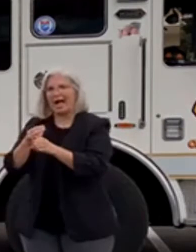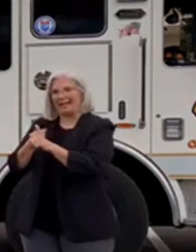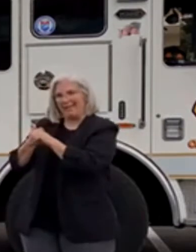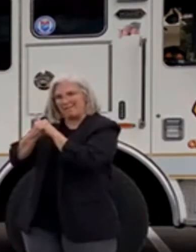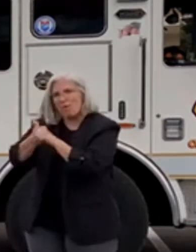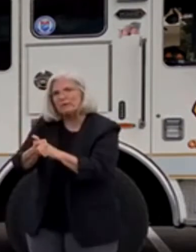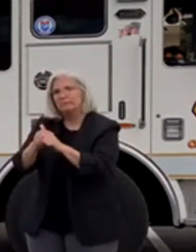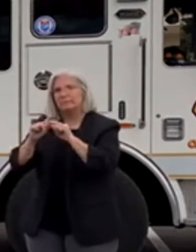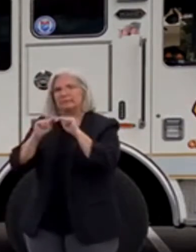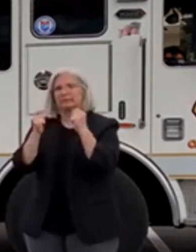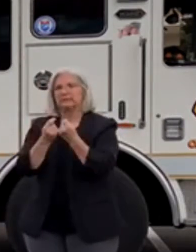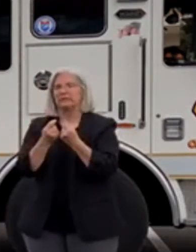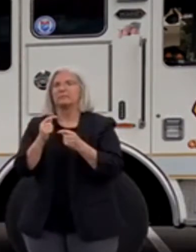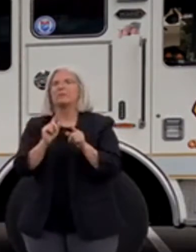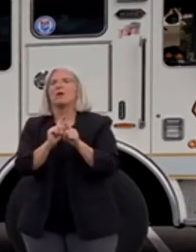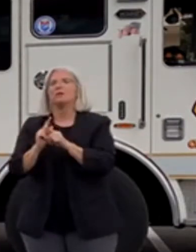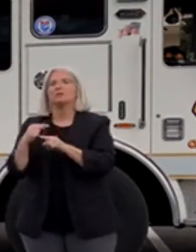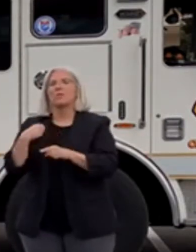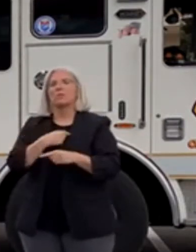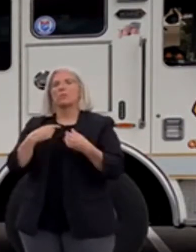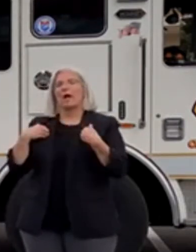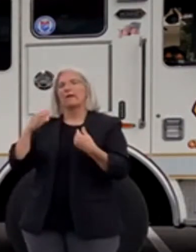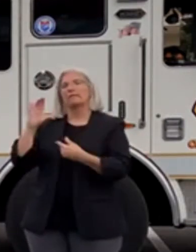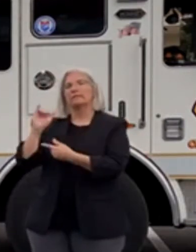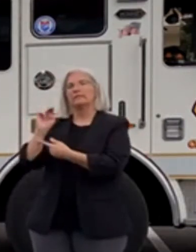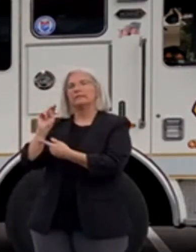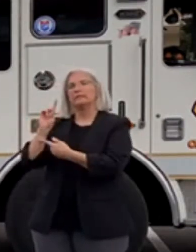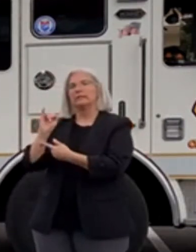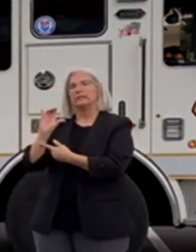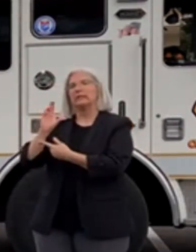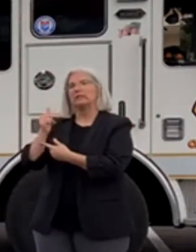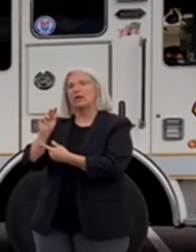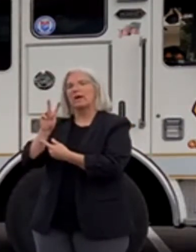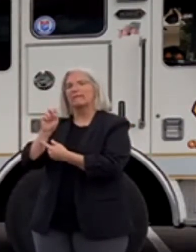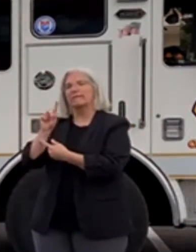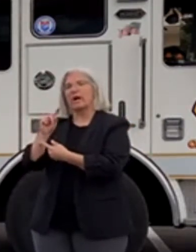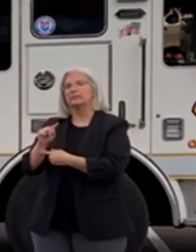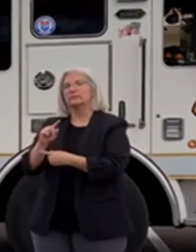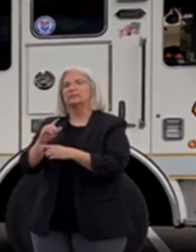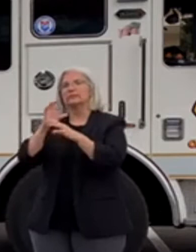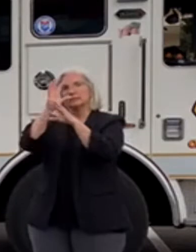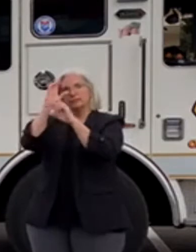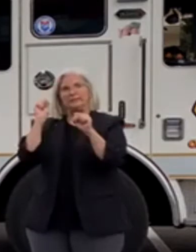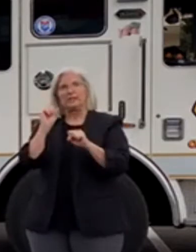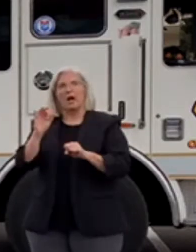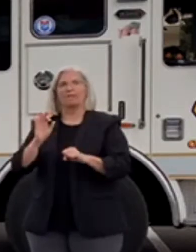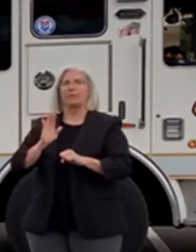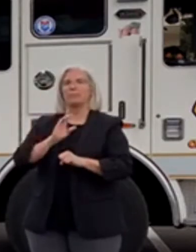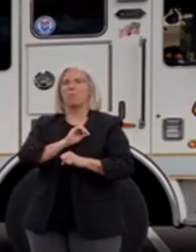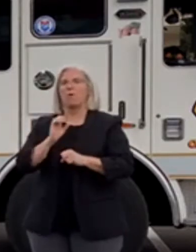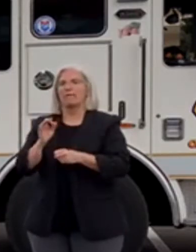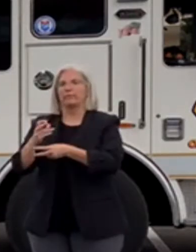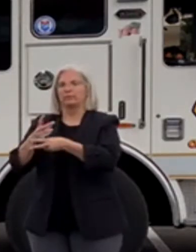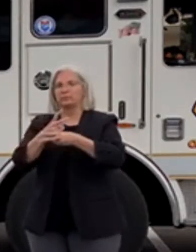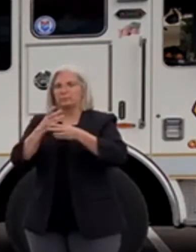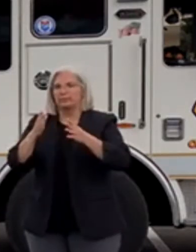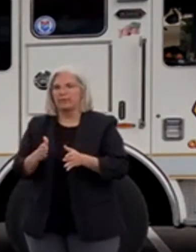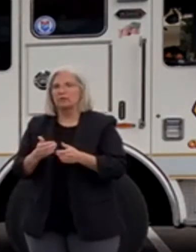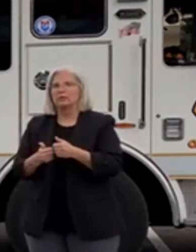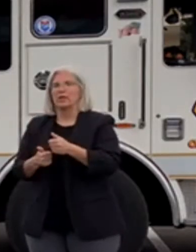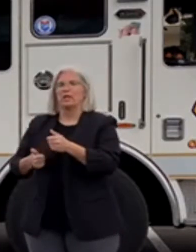Supervisor Cindy Chavez, president of the Board of Supervisors, Chief Tony Bowden of the Santa Clara County Fire